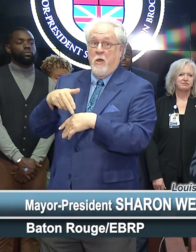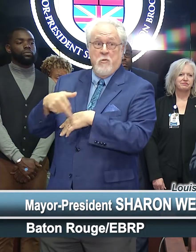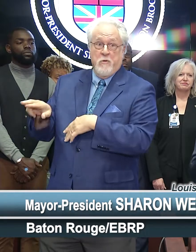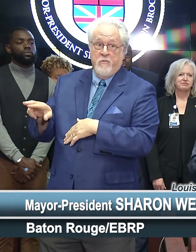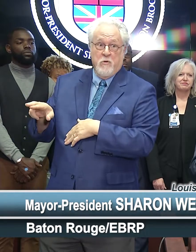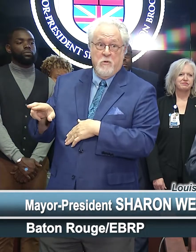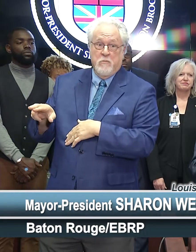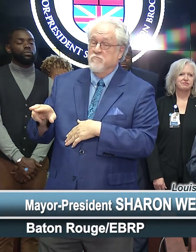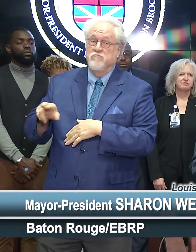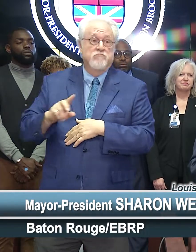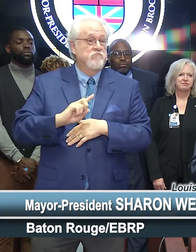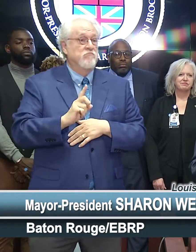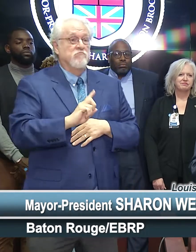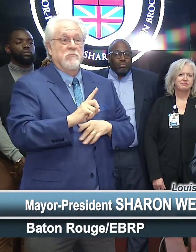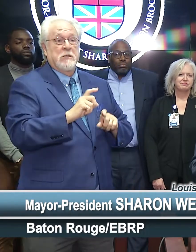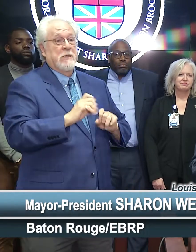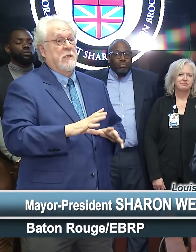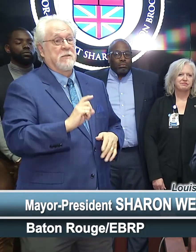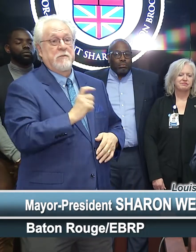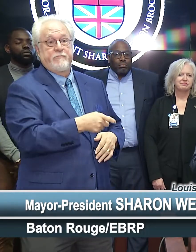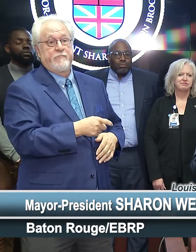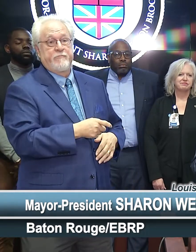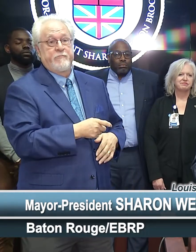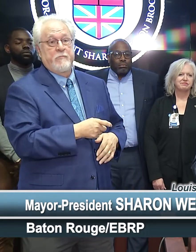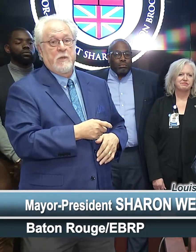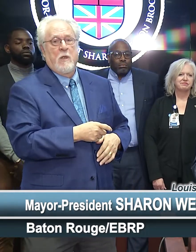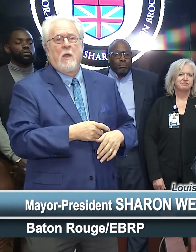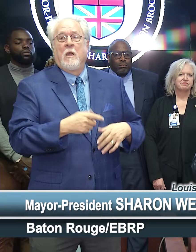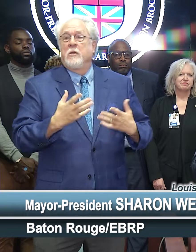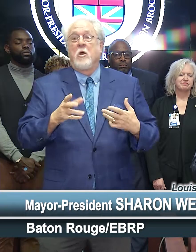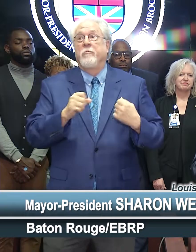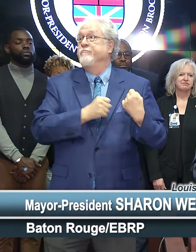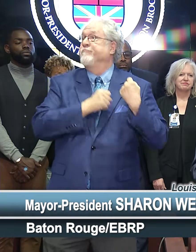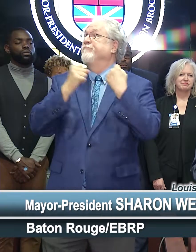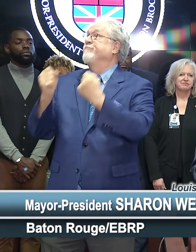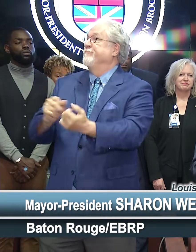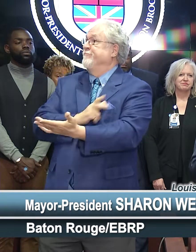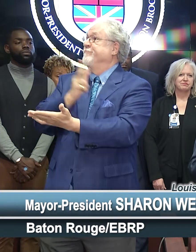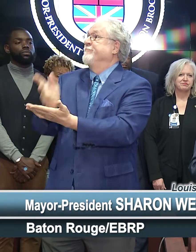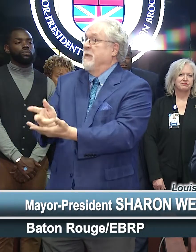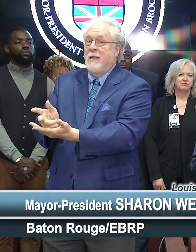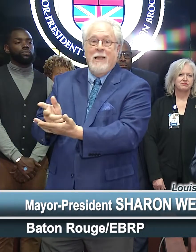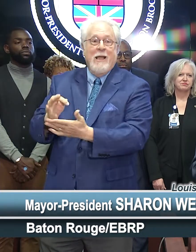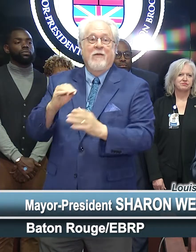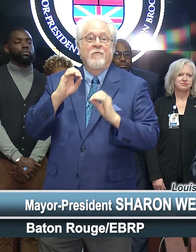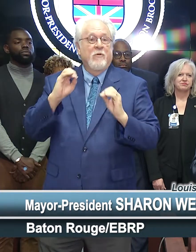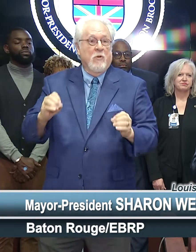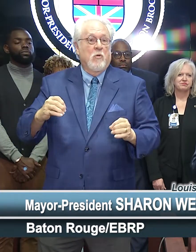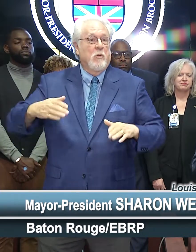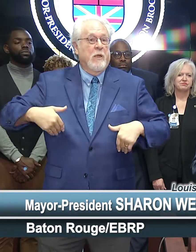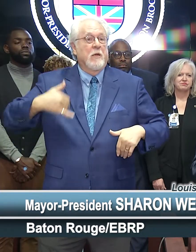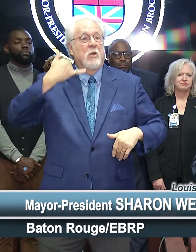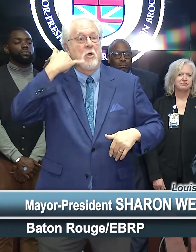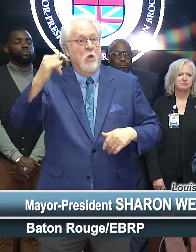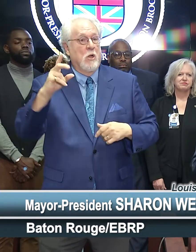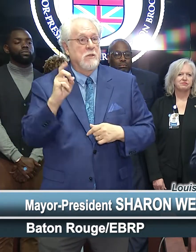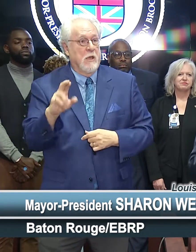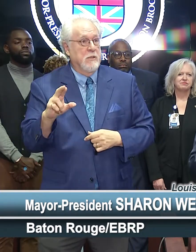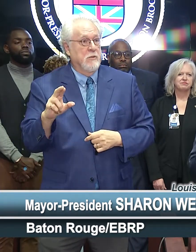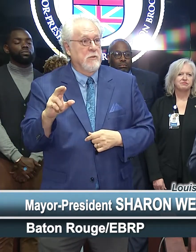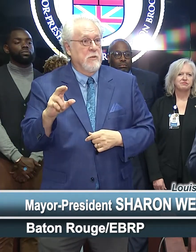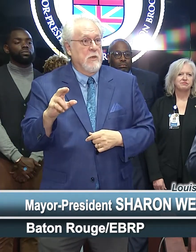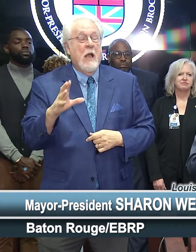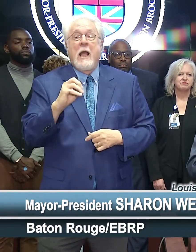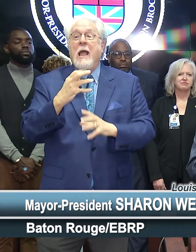referral, you will not be tested. So don't drive up to the center if you haven't called your doctor